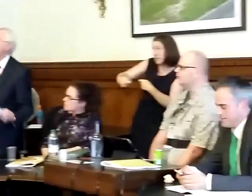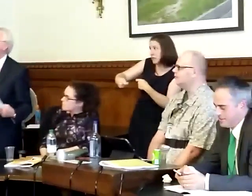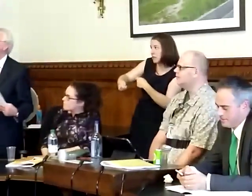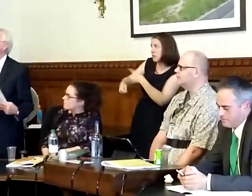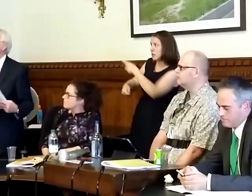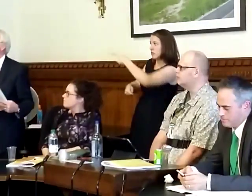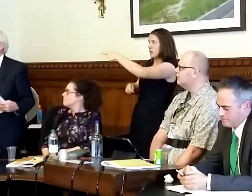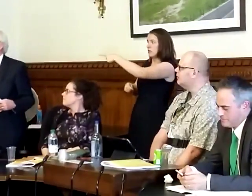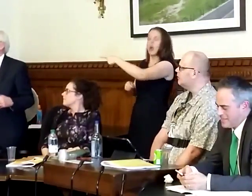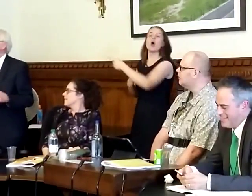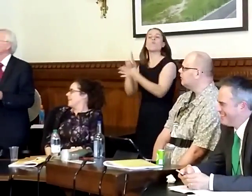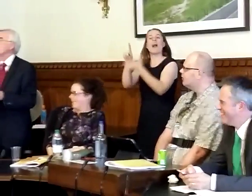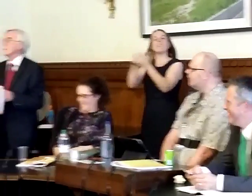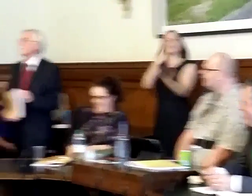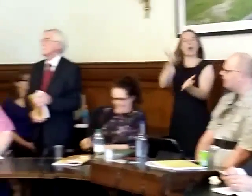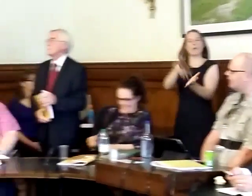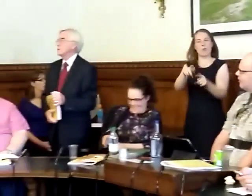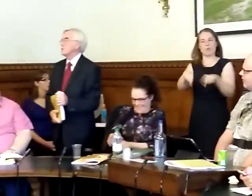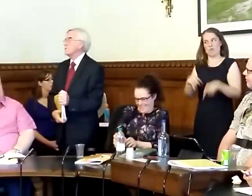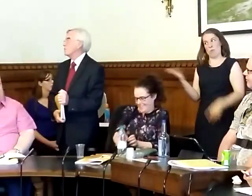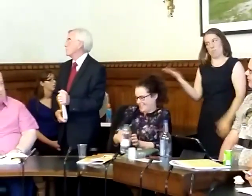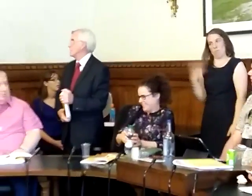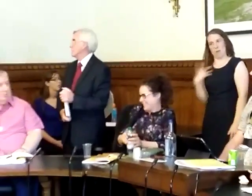Well, don't split the room, I think.